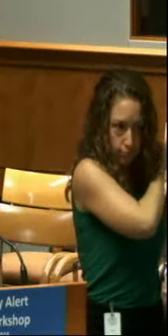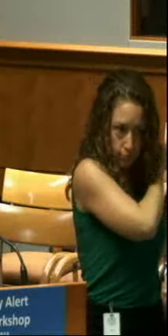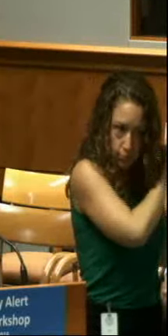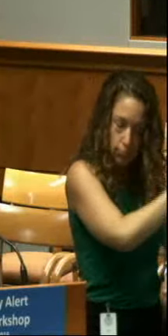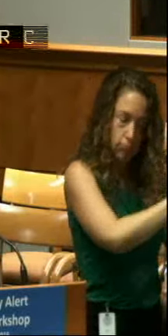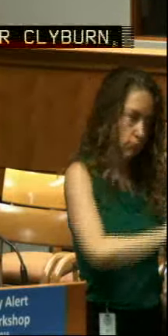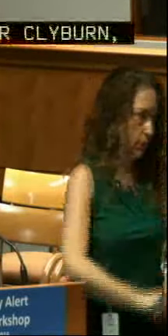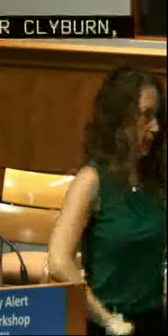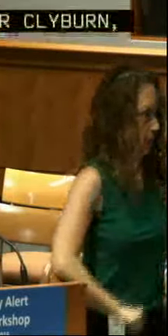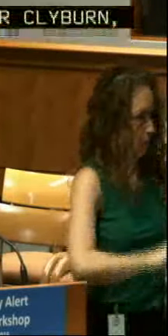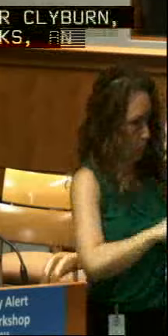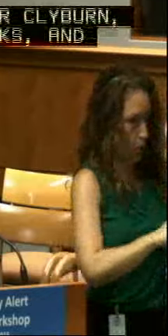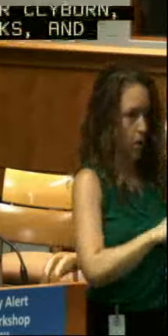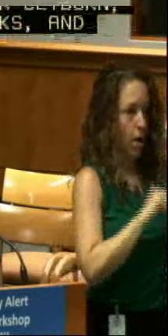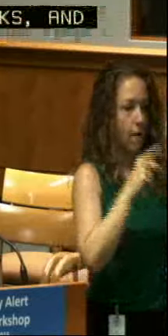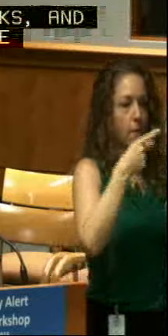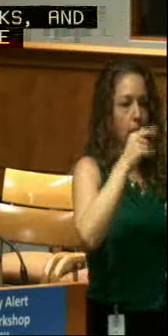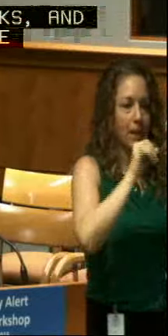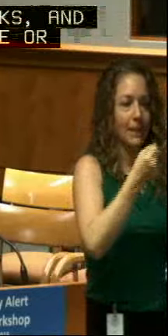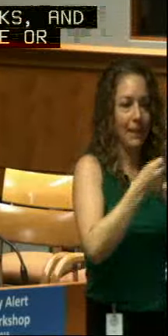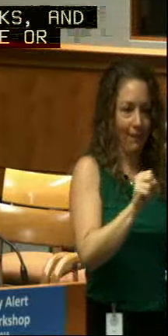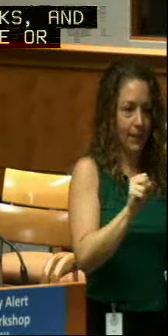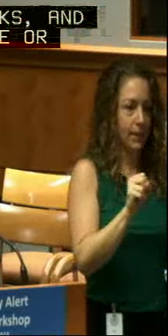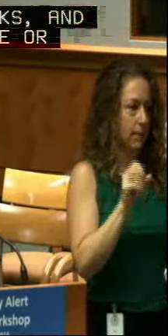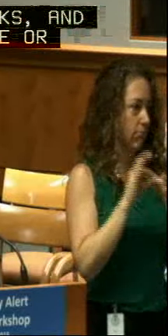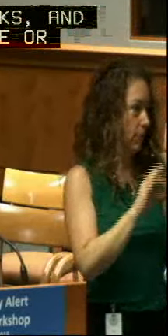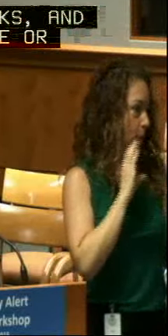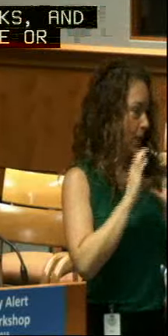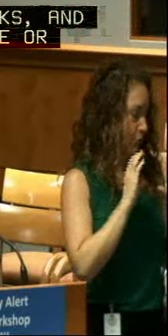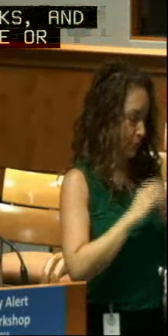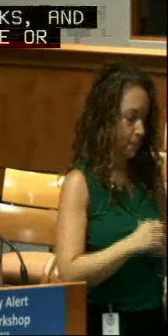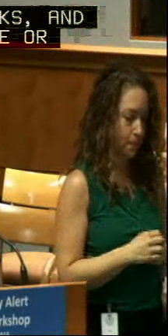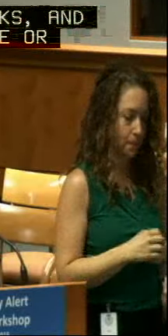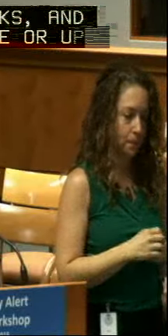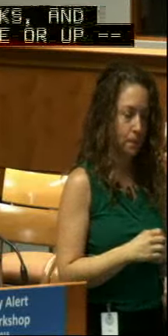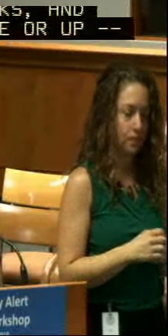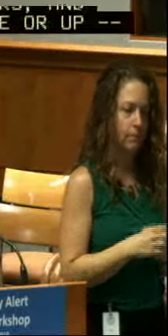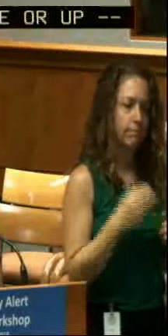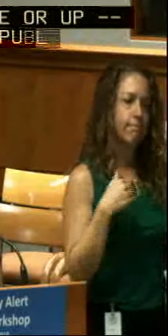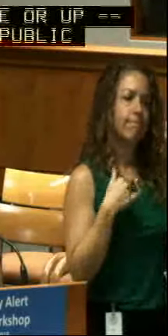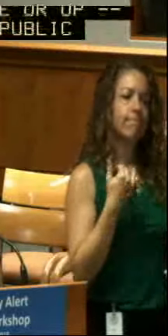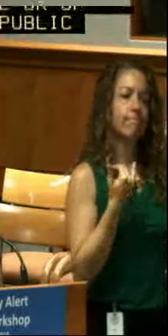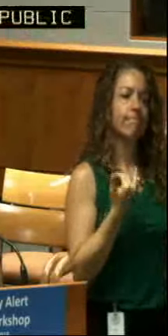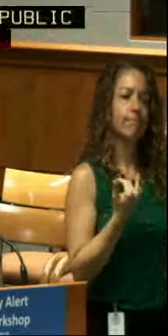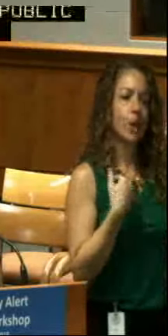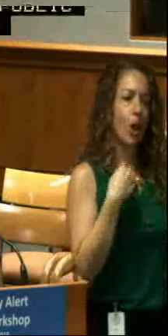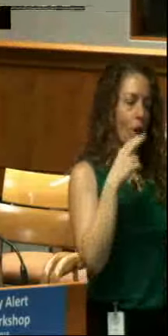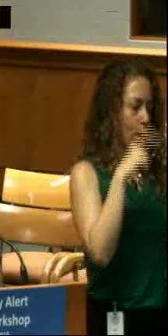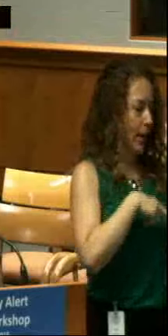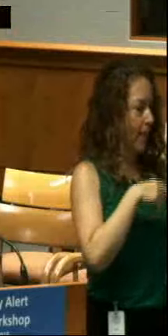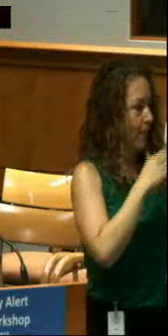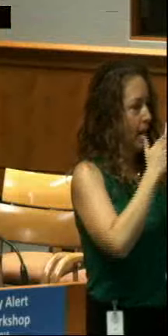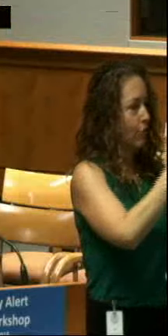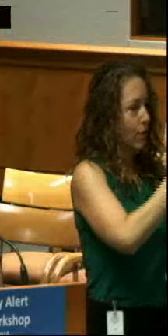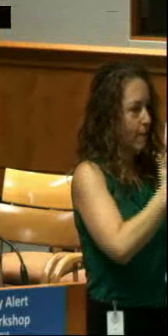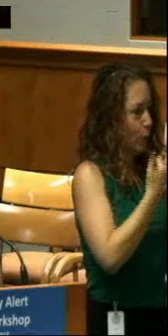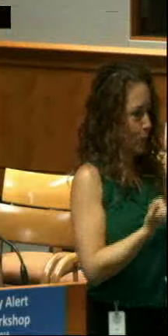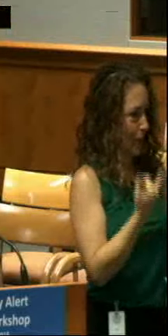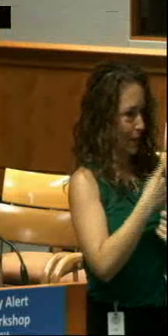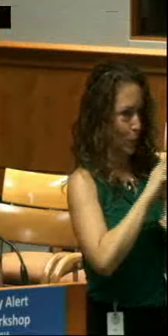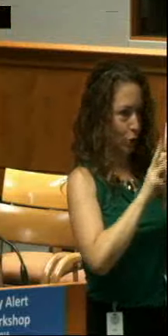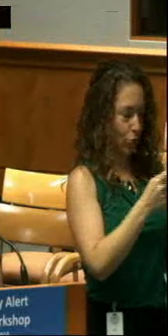safety communications. As I was reviewing the agenda for today's workshop, I couldn't help but be struck by the deep and